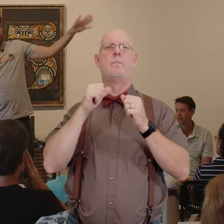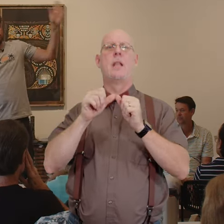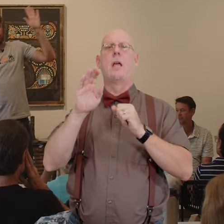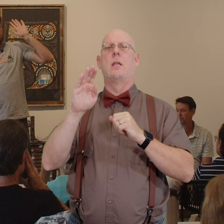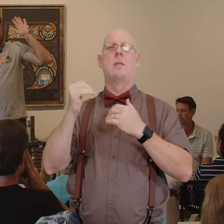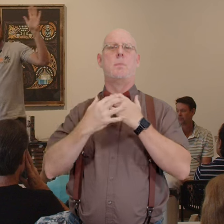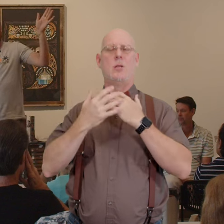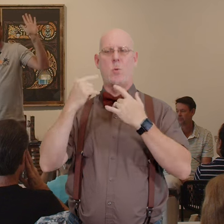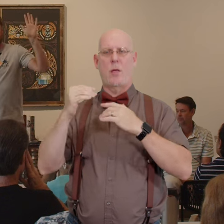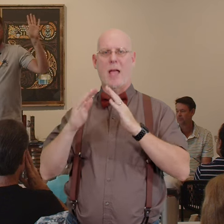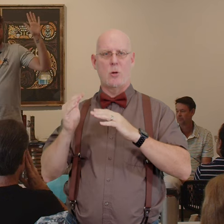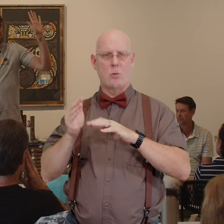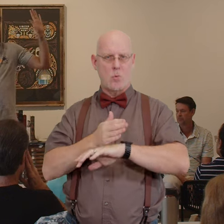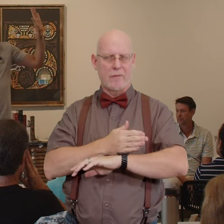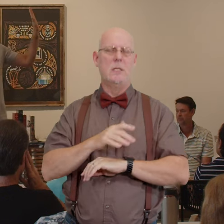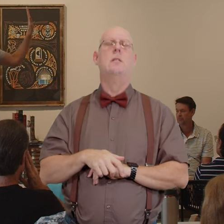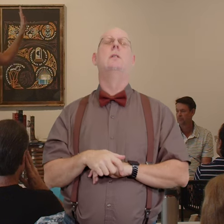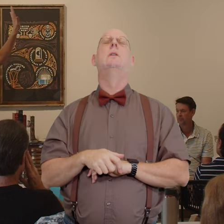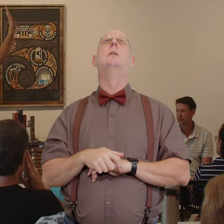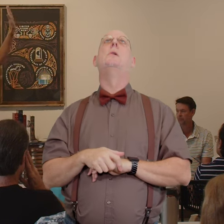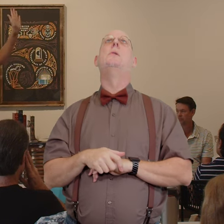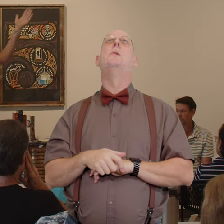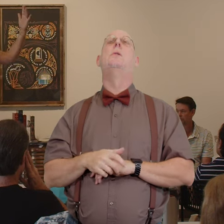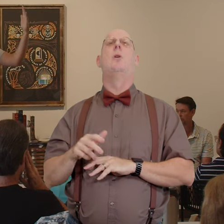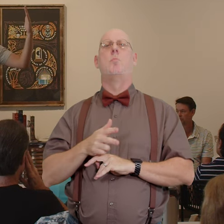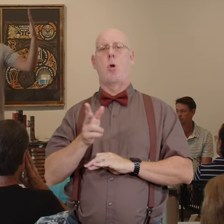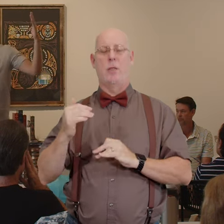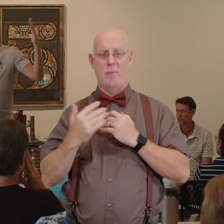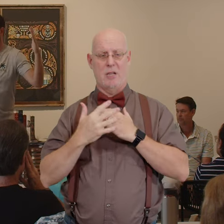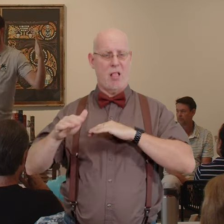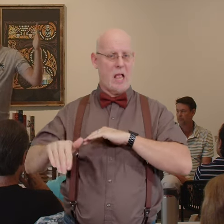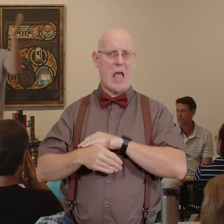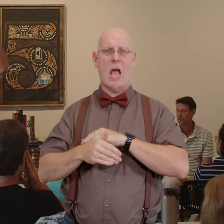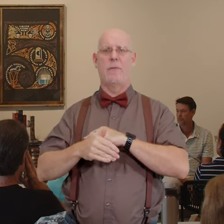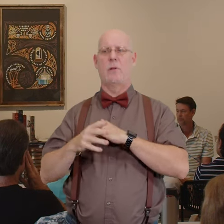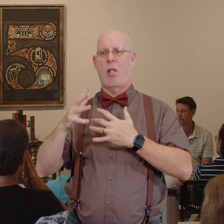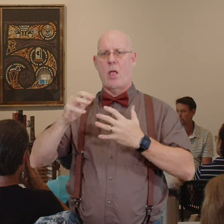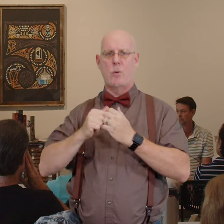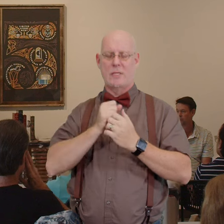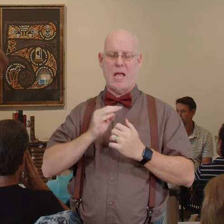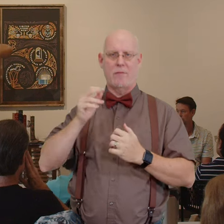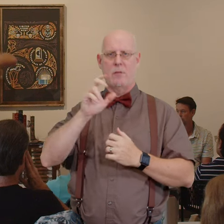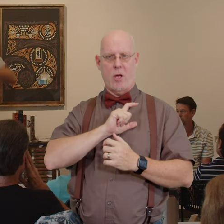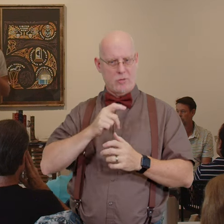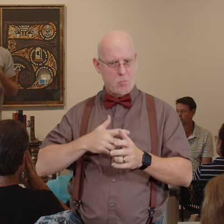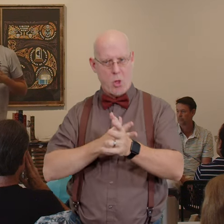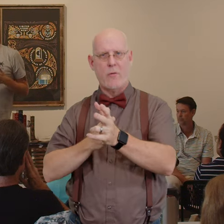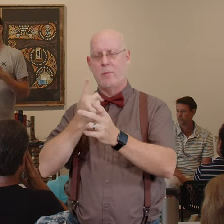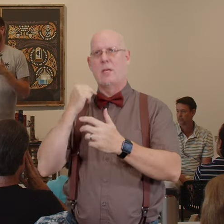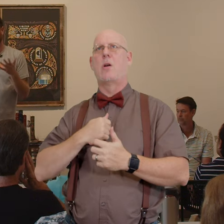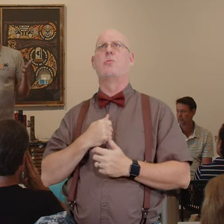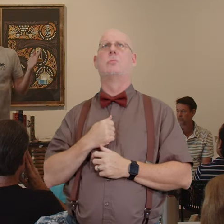We were staying at Bel Air Beach while our house was being worked on, and had pulled onto Bel Air Beach late one night after hanging out with the staff. Got pulled over by a cop